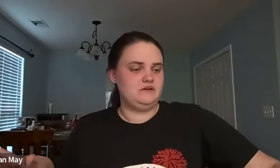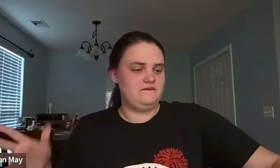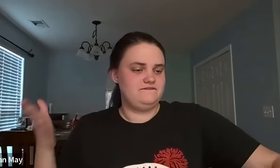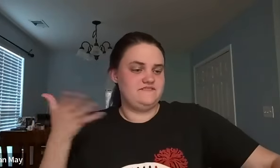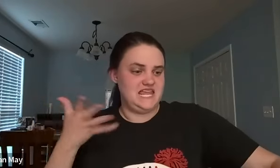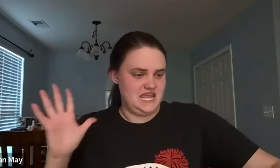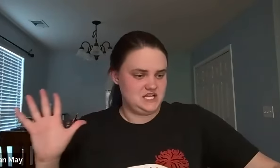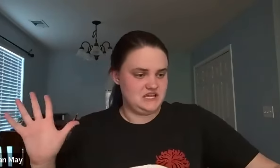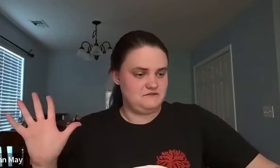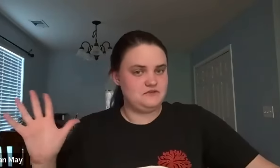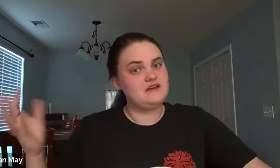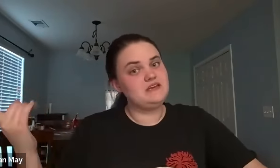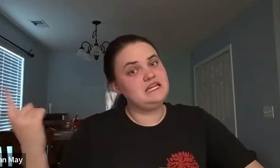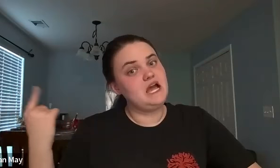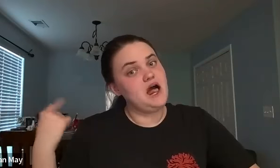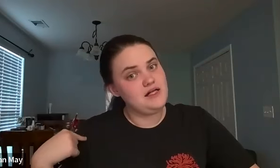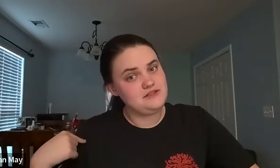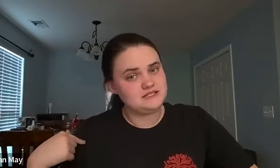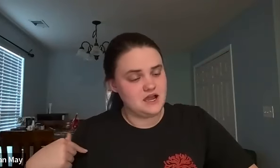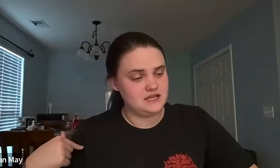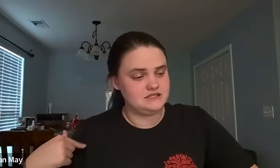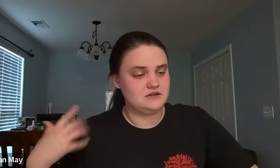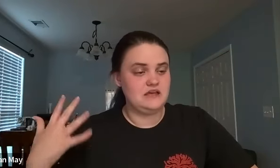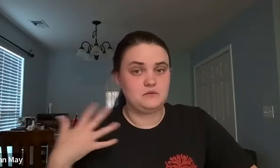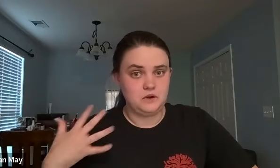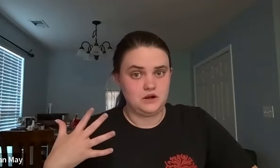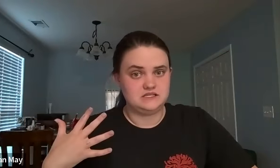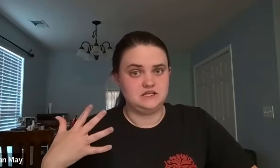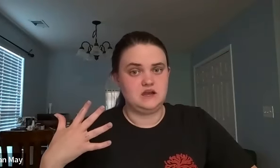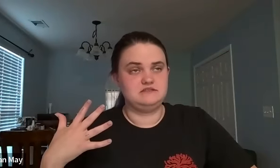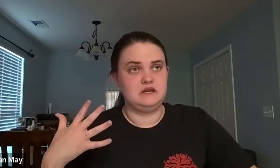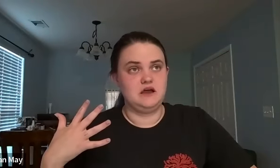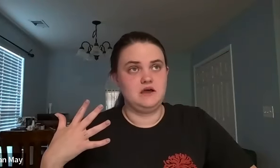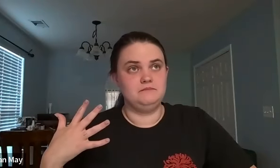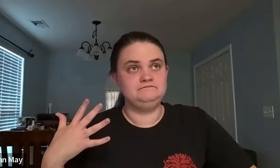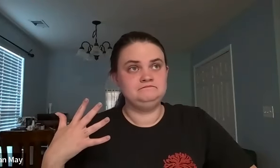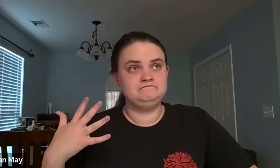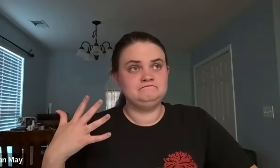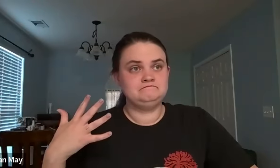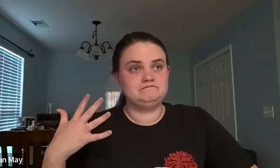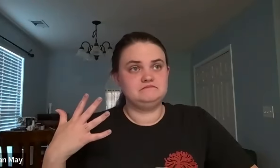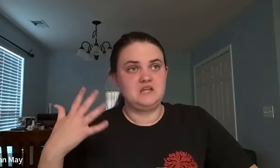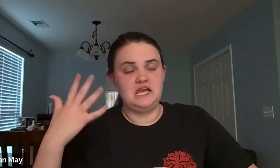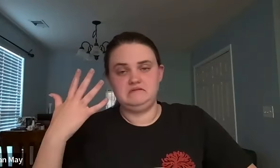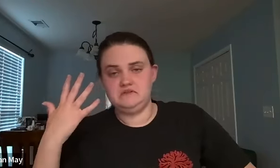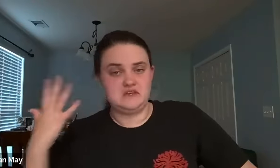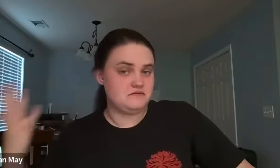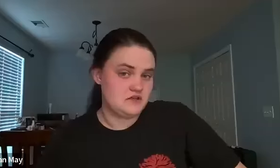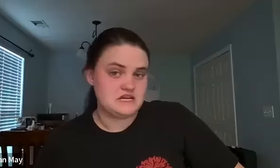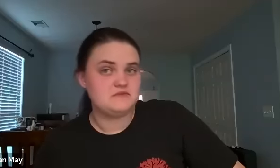will finish. If you think of any other signs or any other words that you guys want to like, you think of another type of